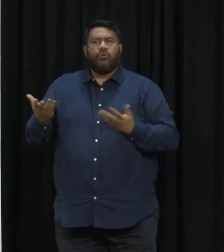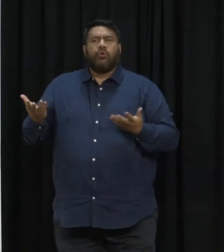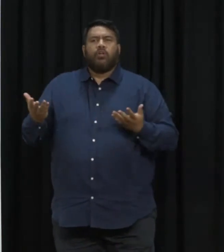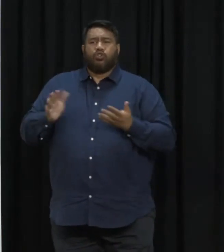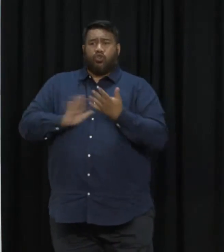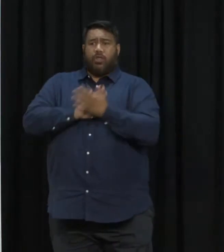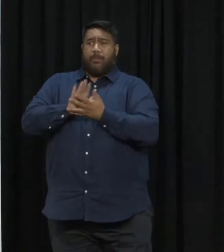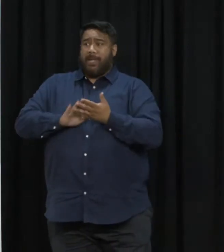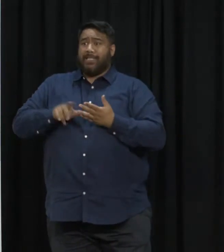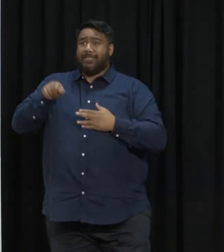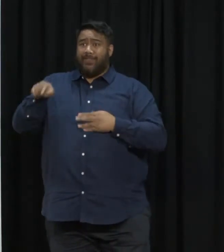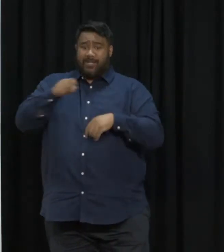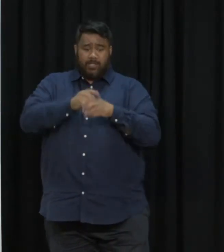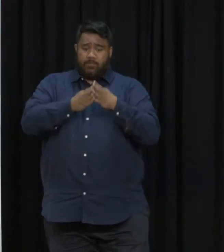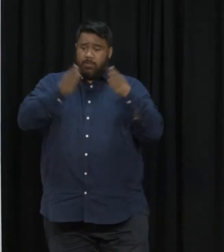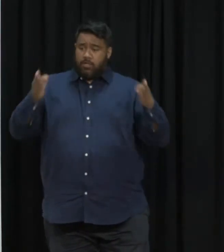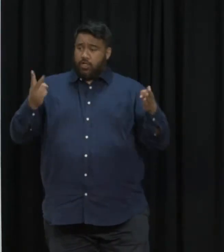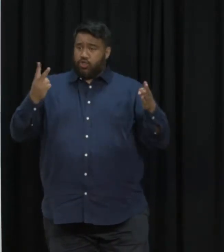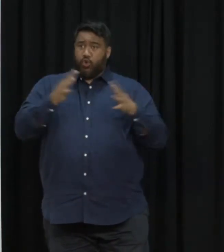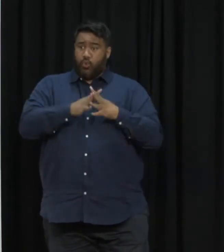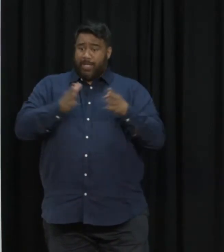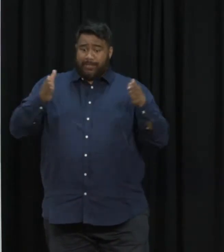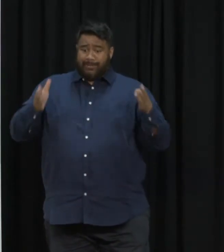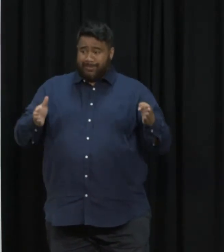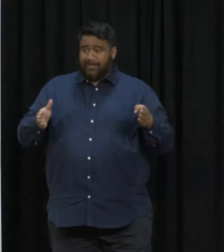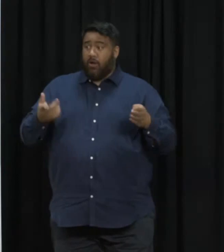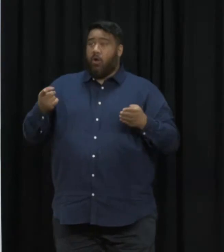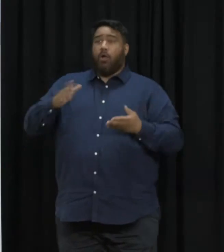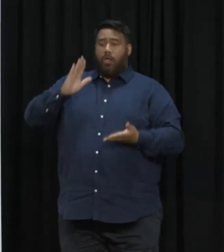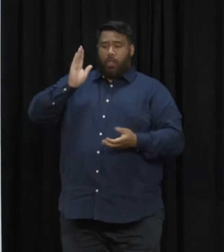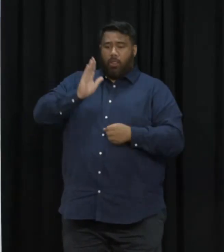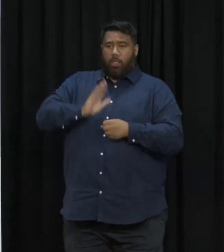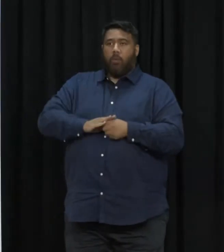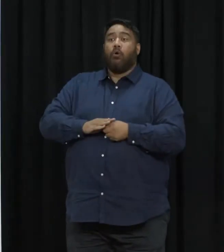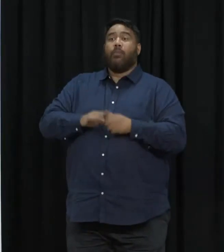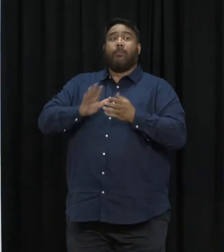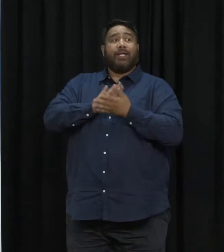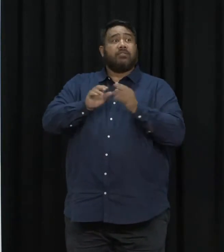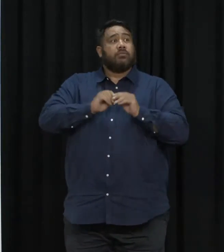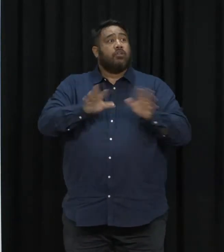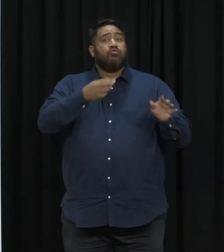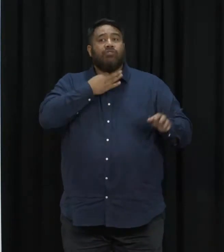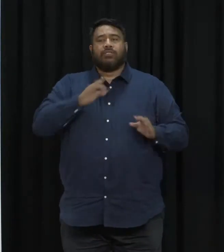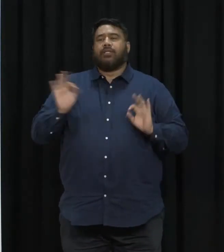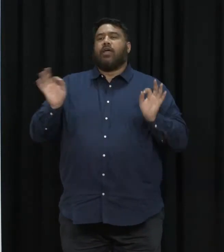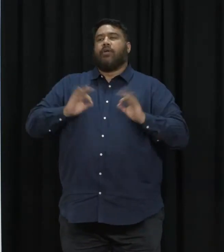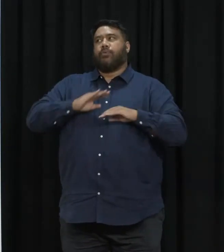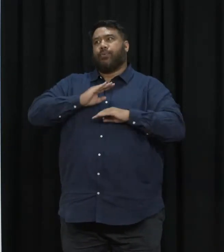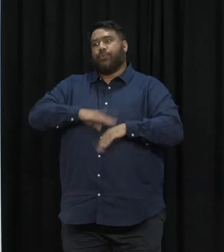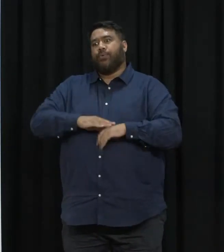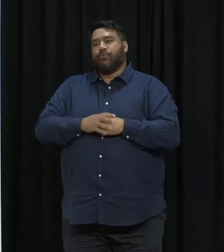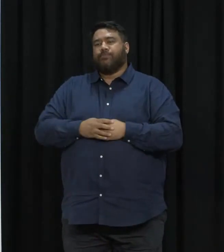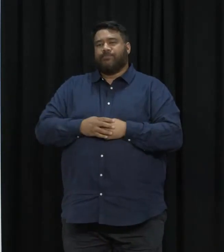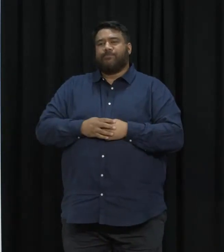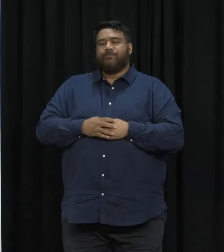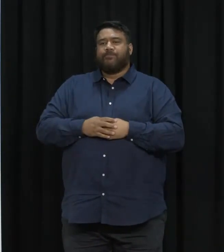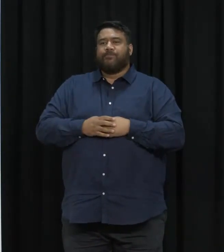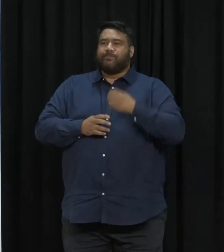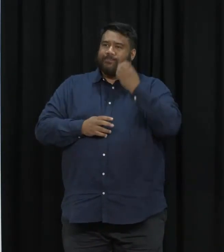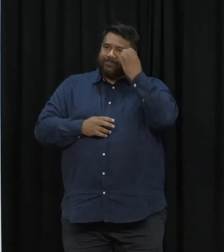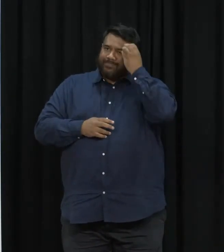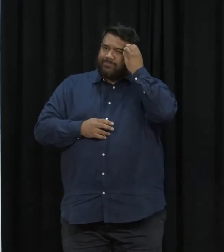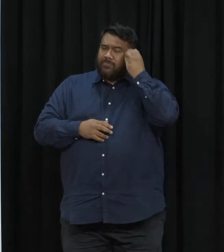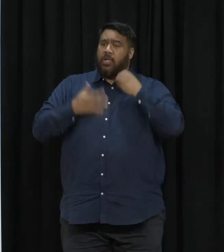period, they were in quarantine, so there is no further risk to the wider community and no further exposure events.